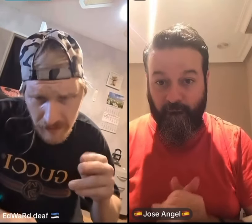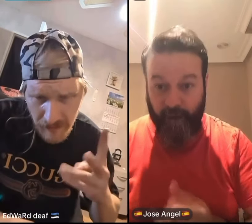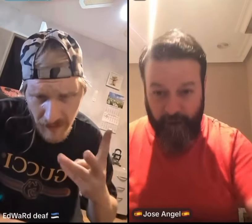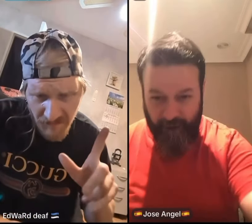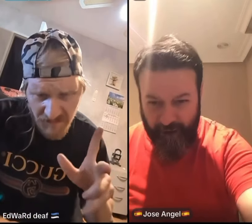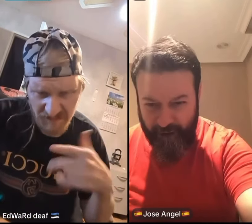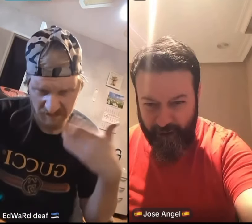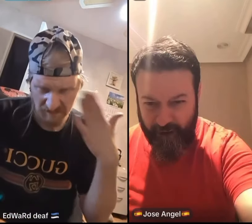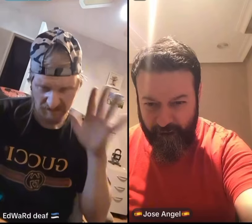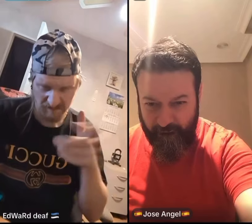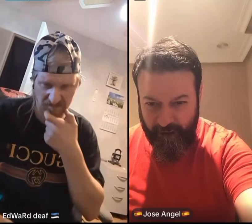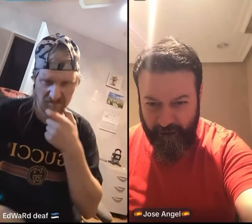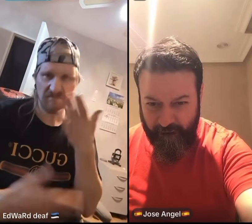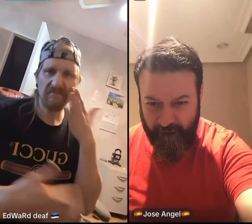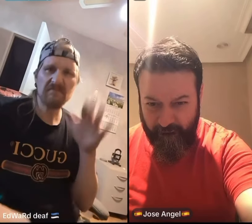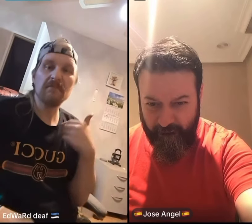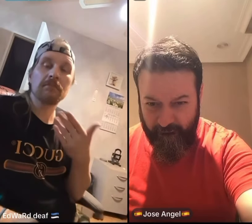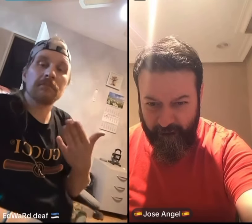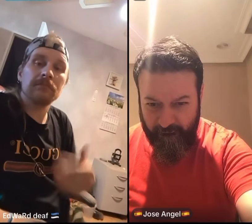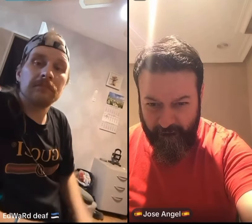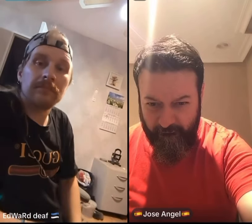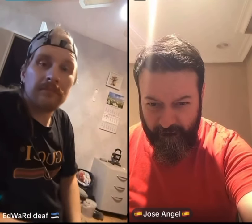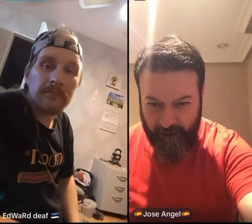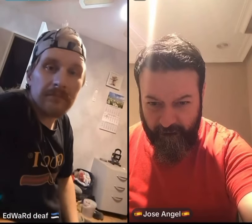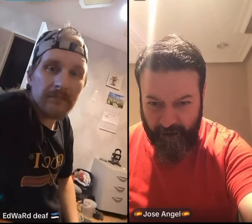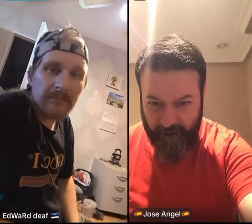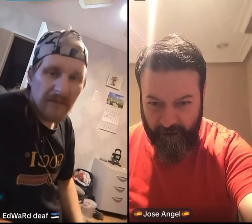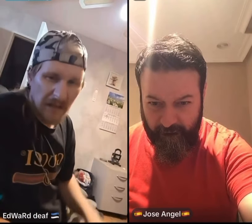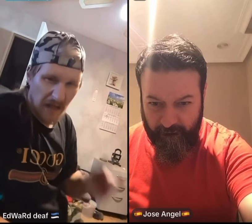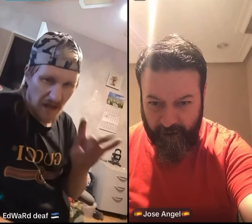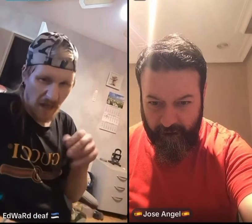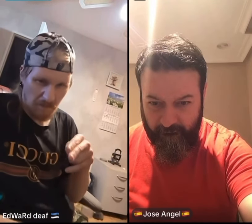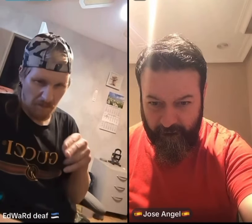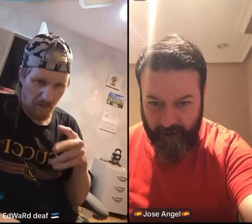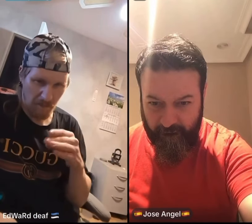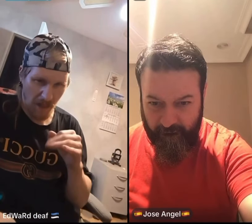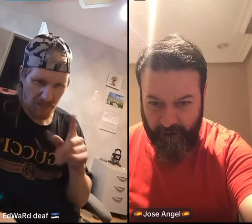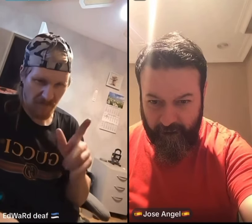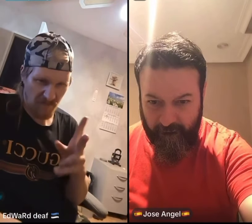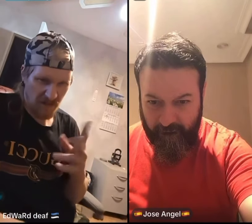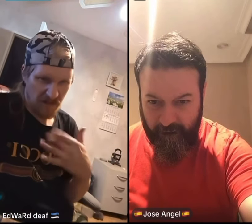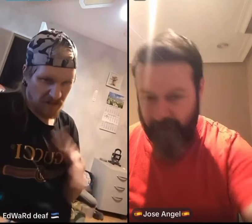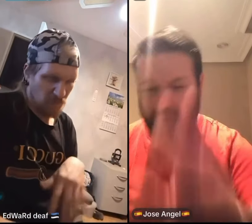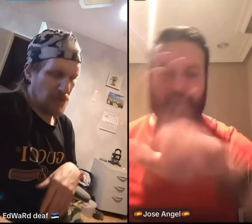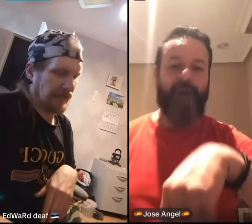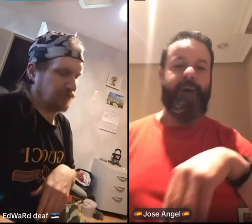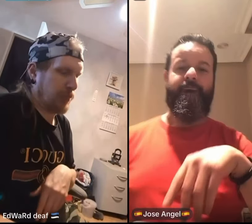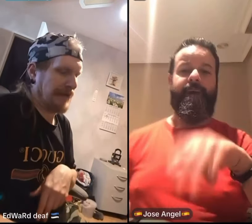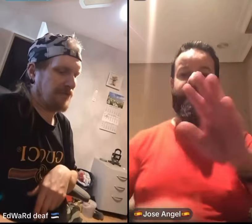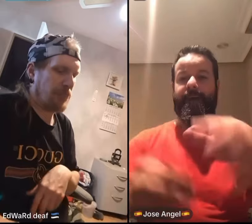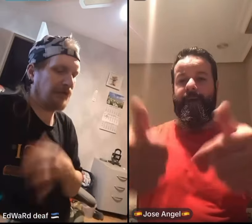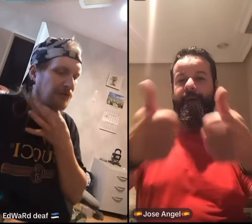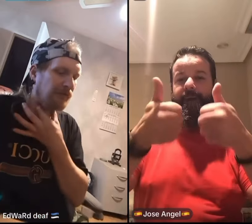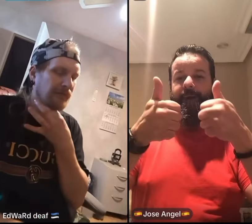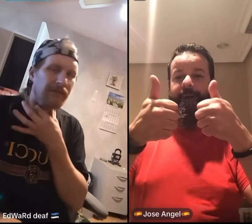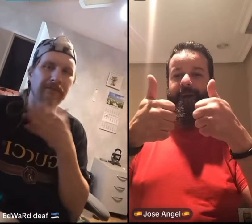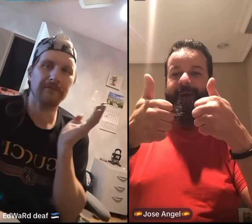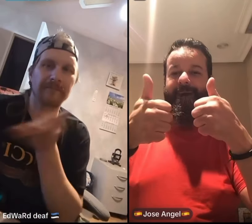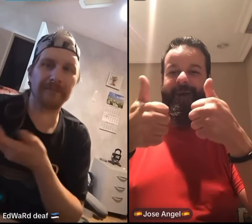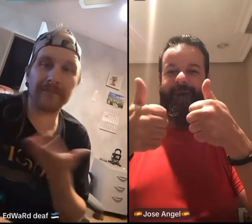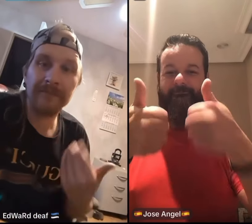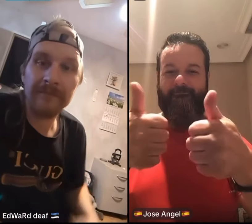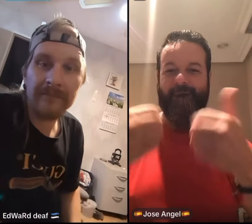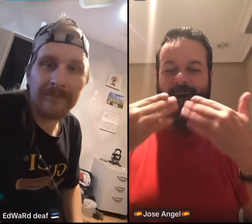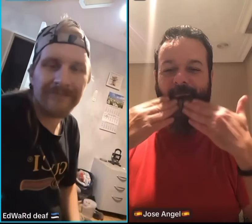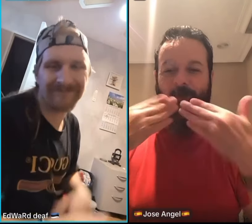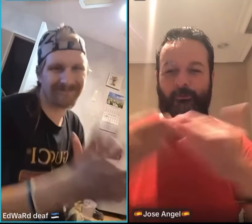So the hesitation works.